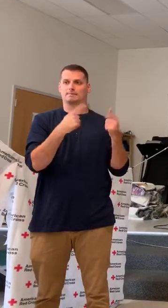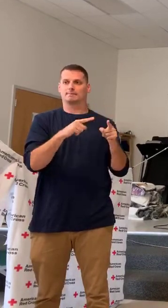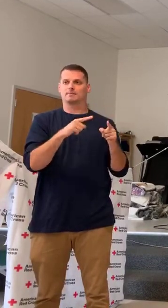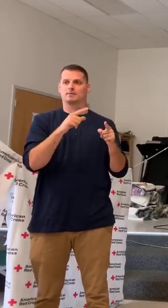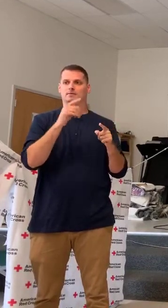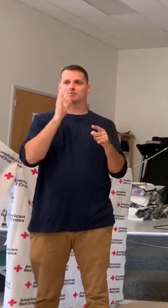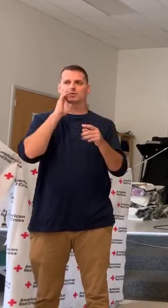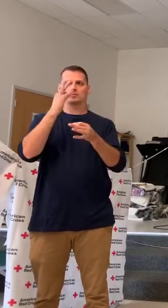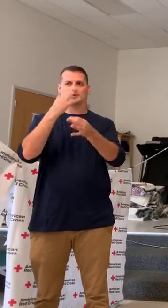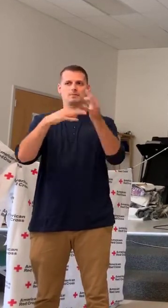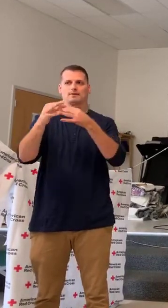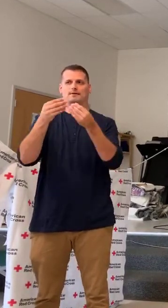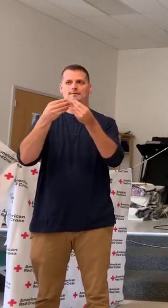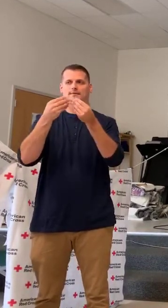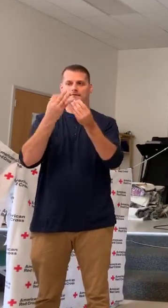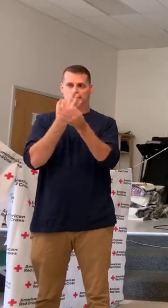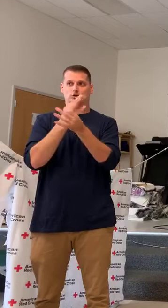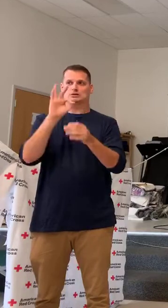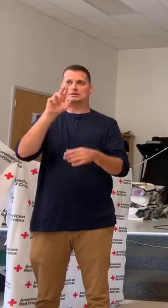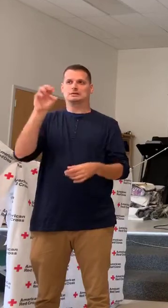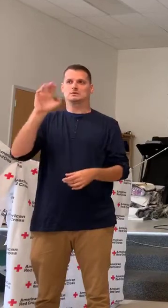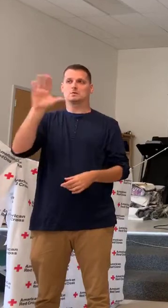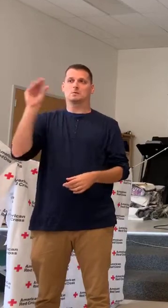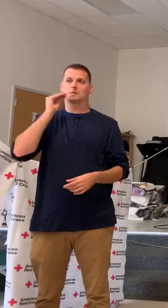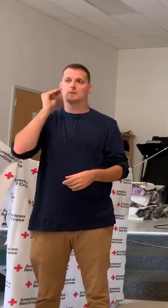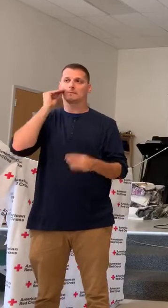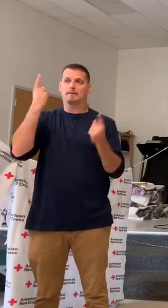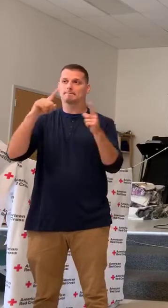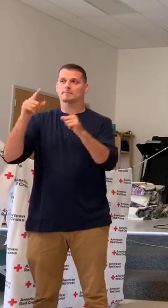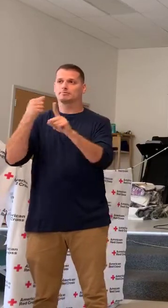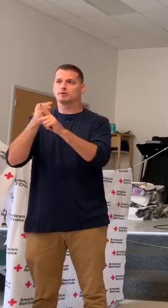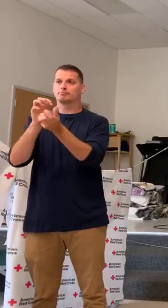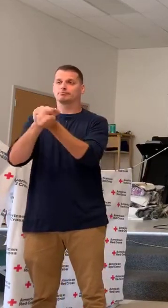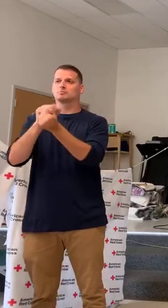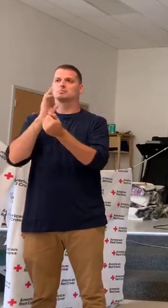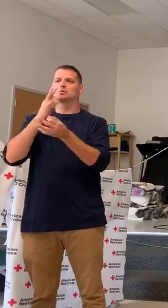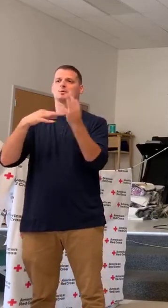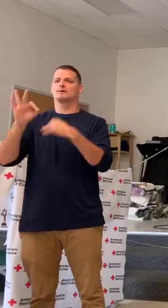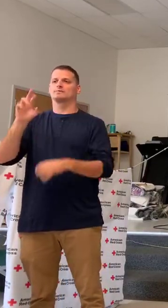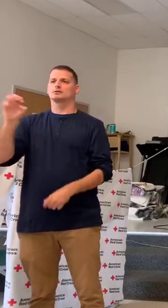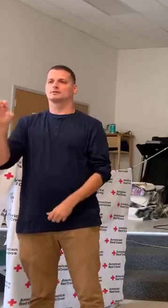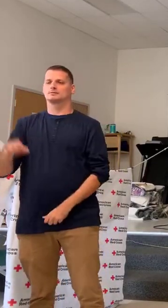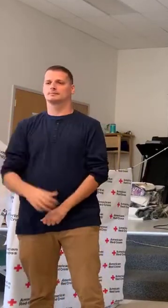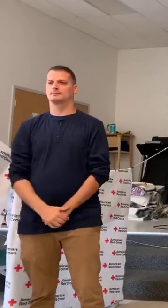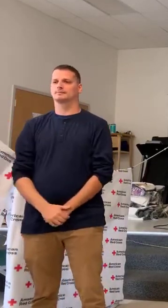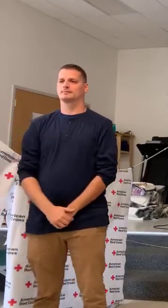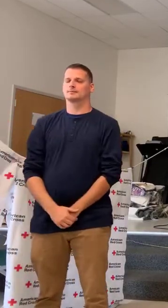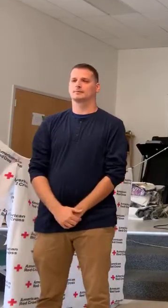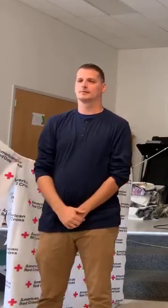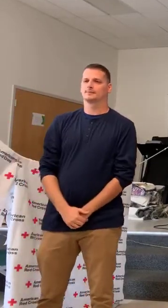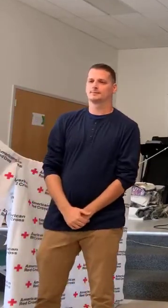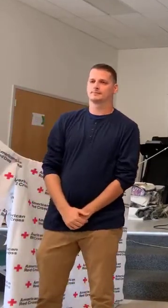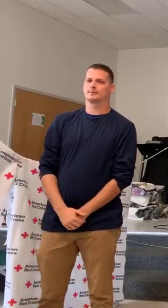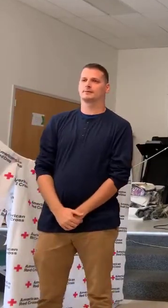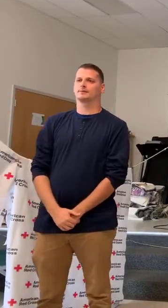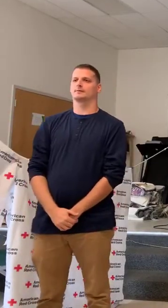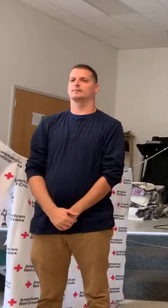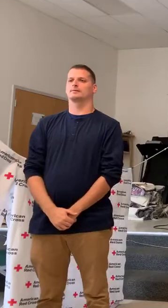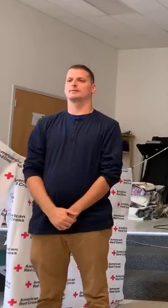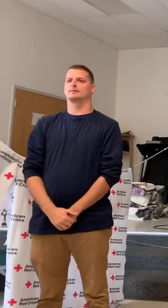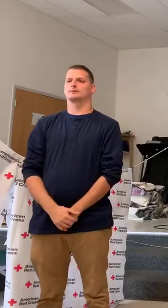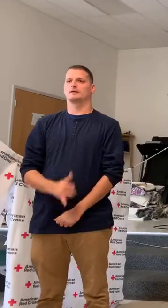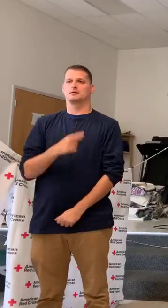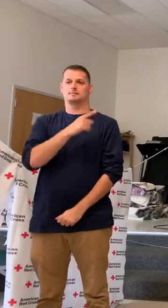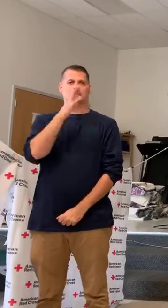waived. And so for a process question, it's just, you know, these line people work really hard, and Karen's out there organizing all the safety of it and everything